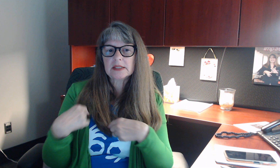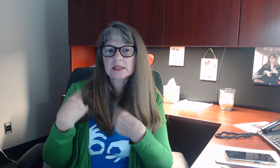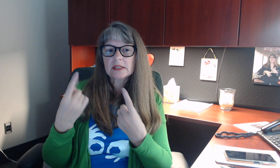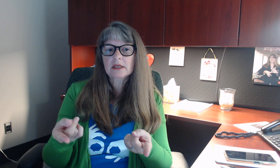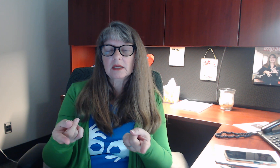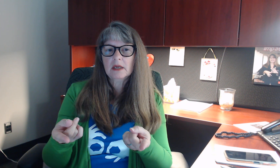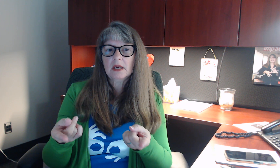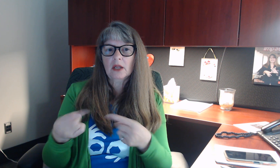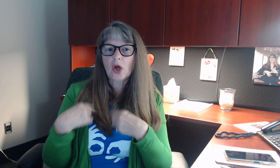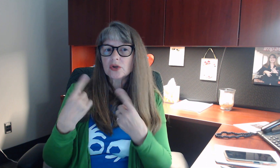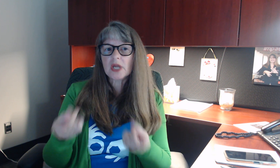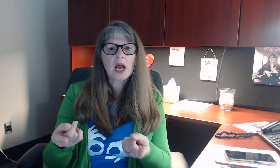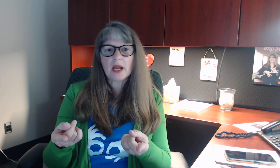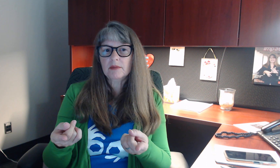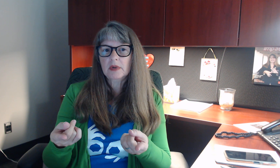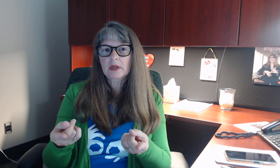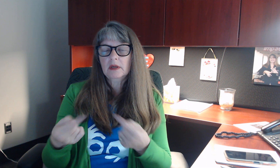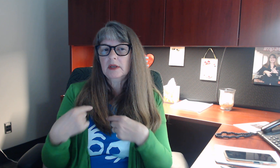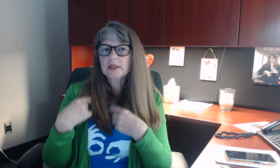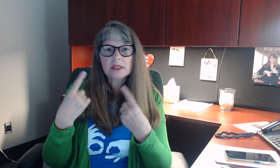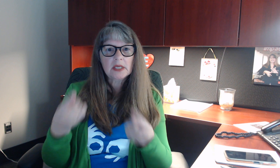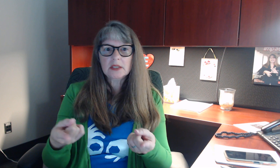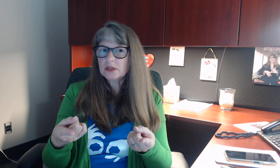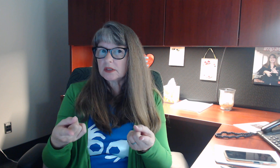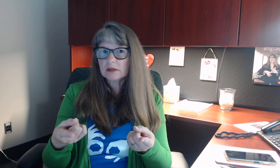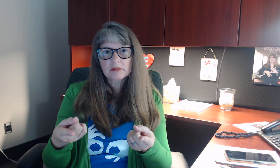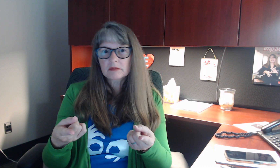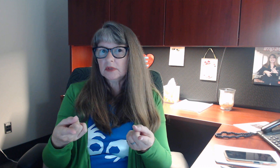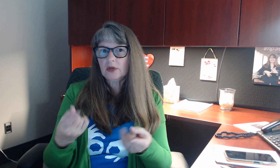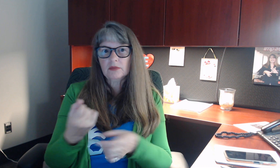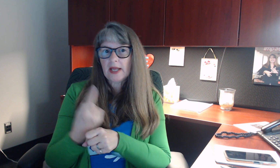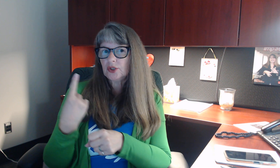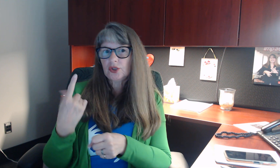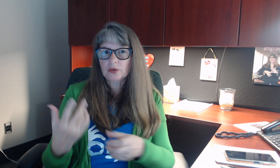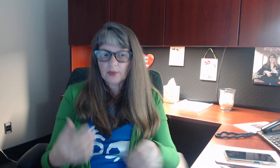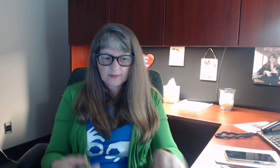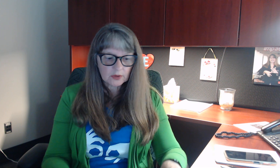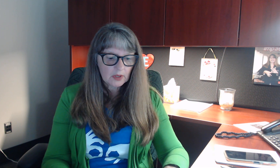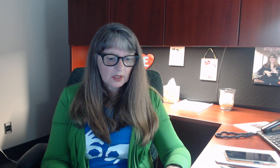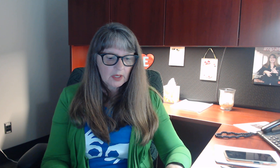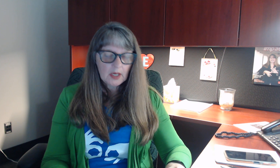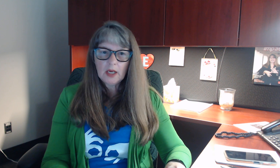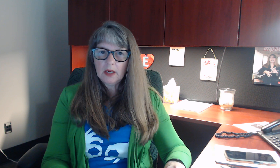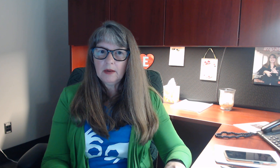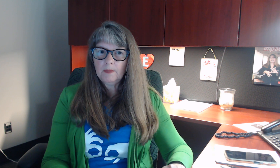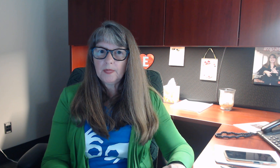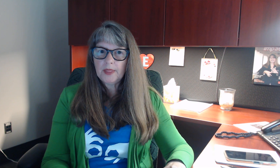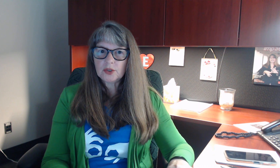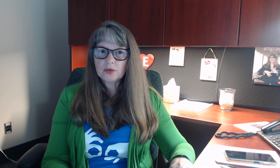since a long time, since, you know, last year, whatever. That's used a